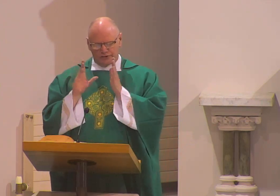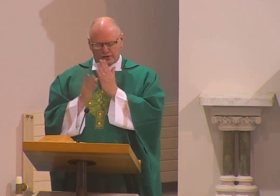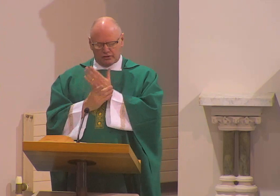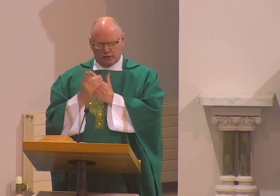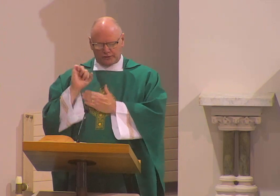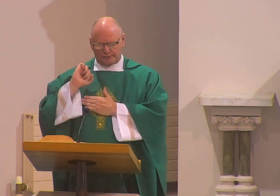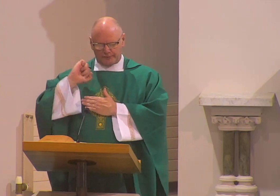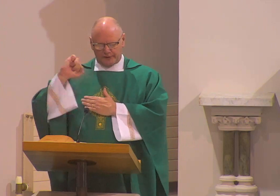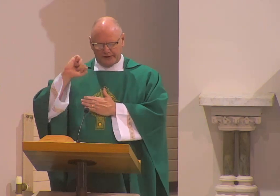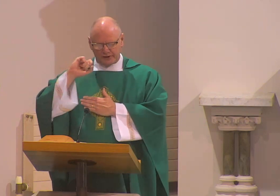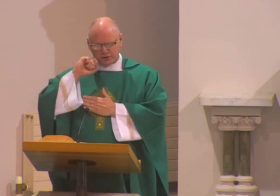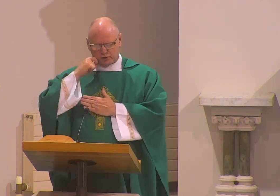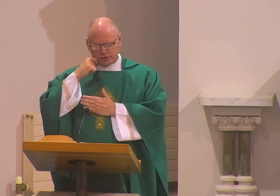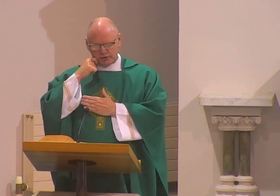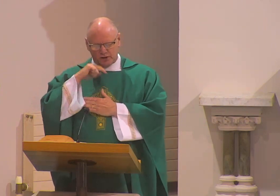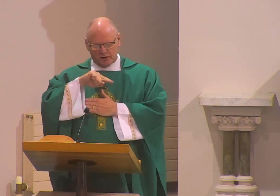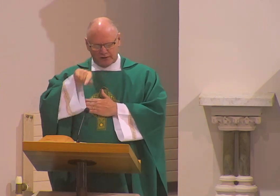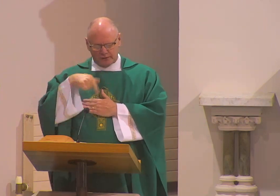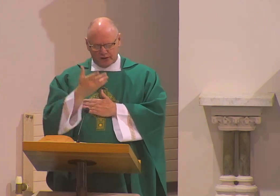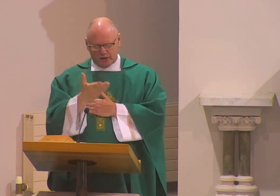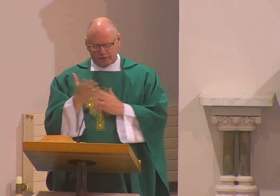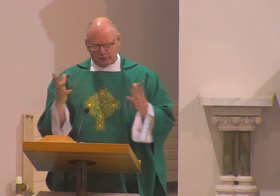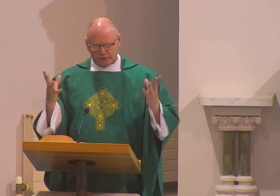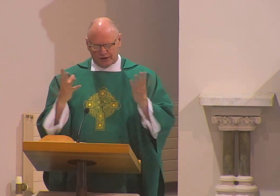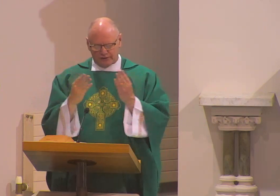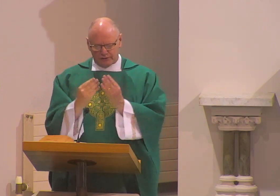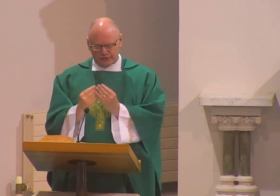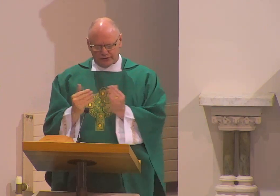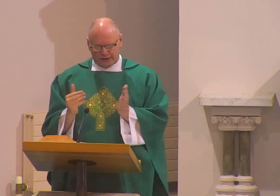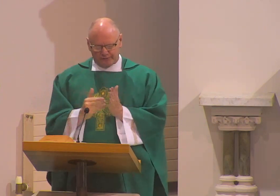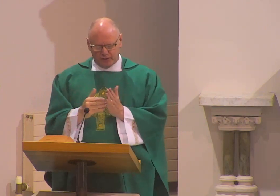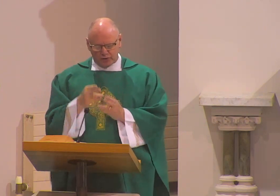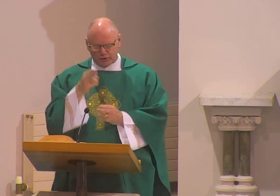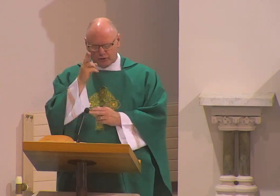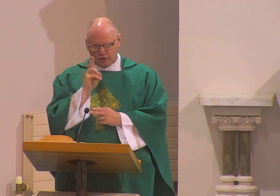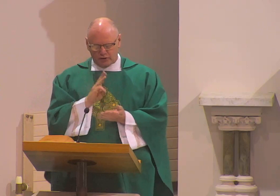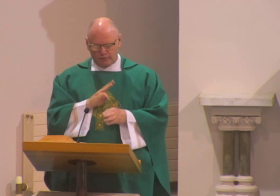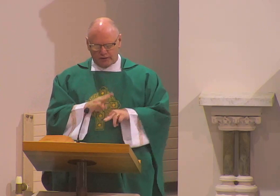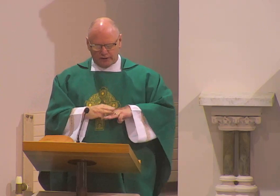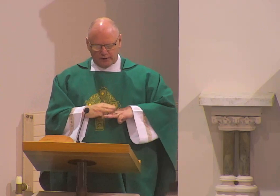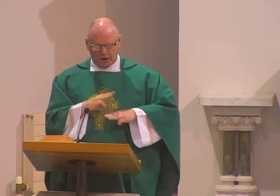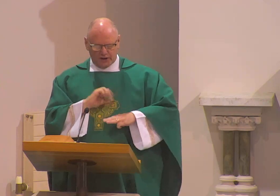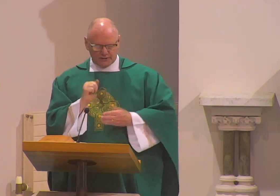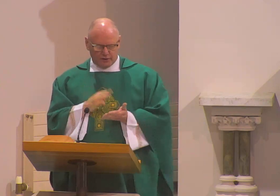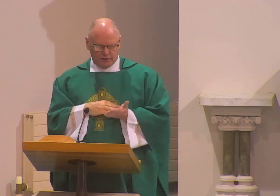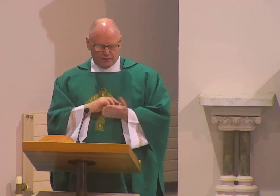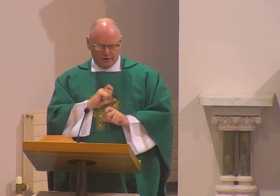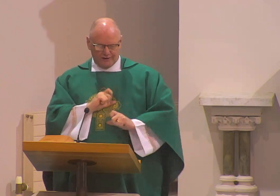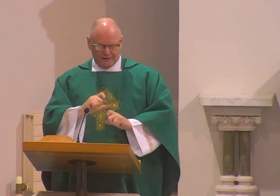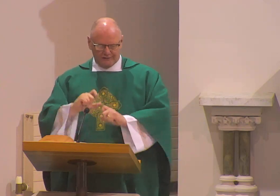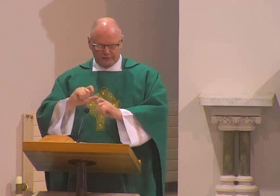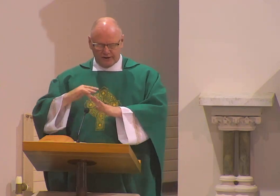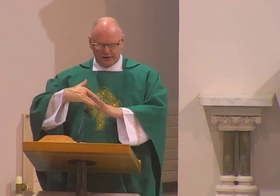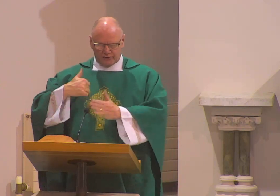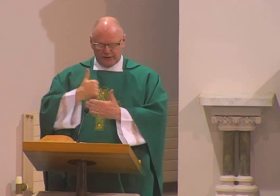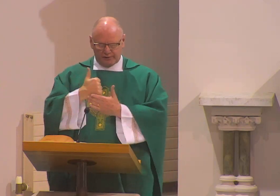Lord God, it is your will that we come together today to honor Mary as a mother,